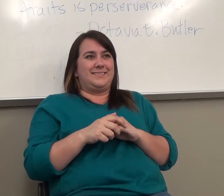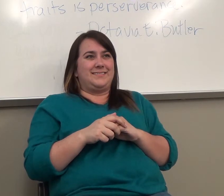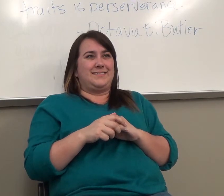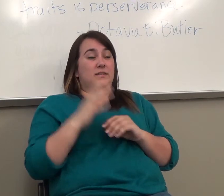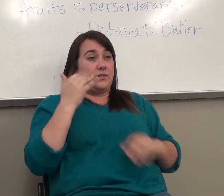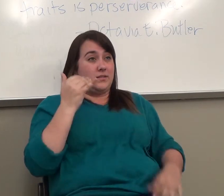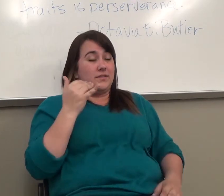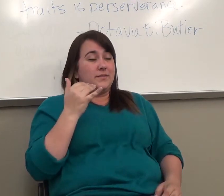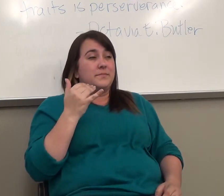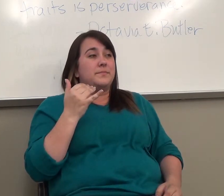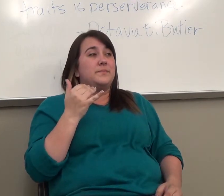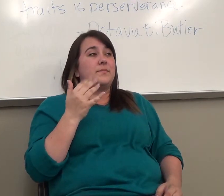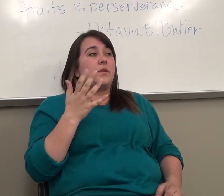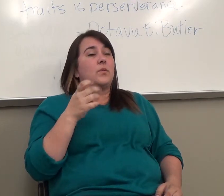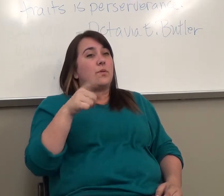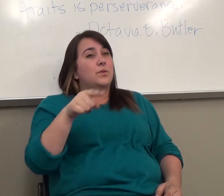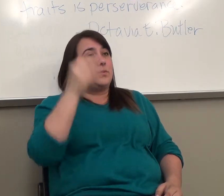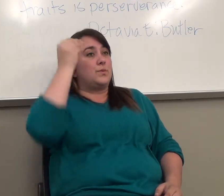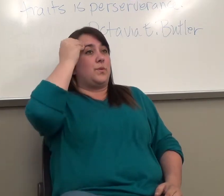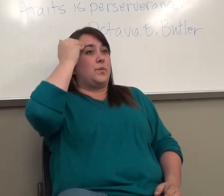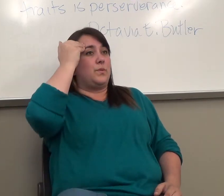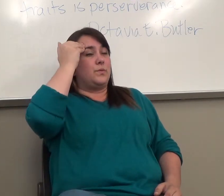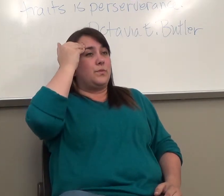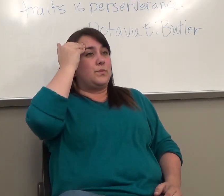that is I want you to know that you are